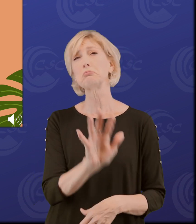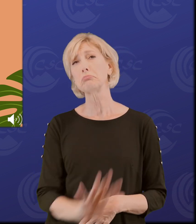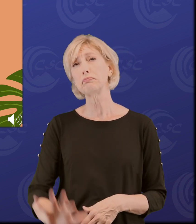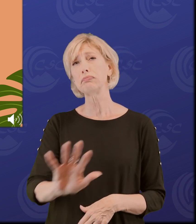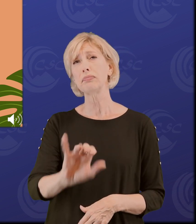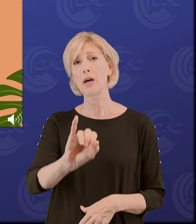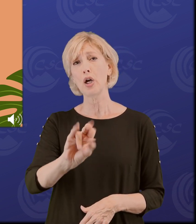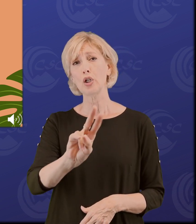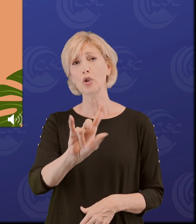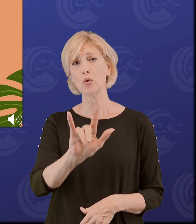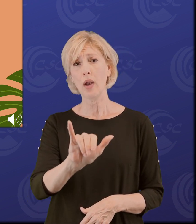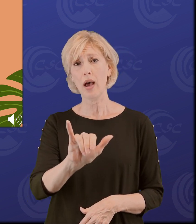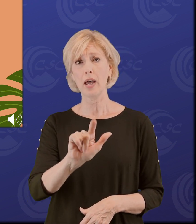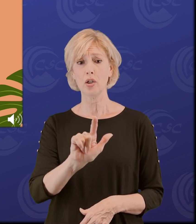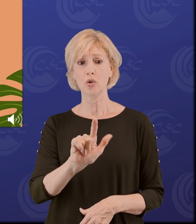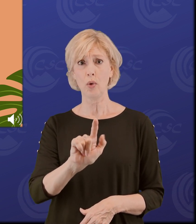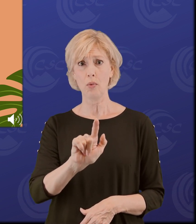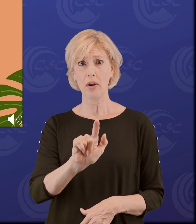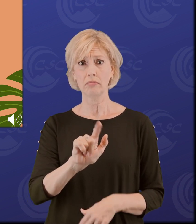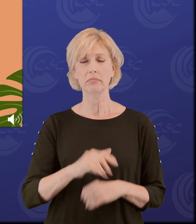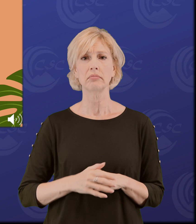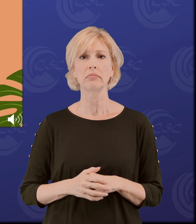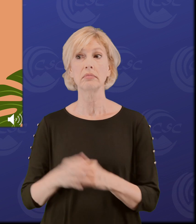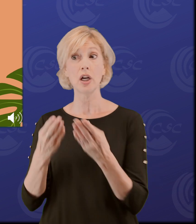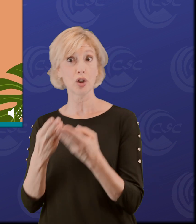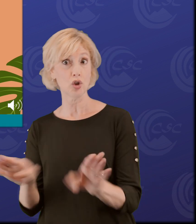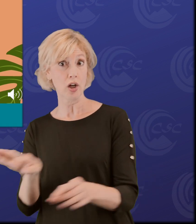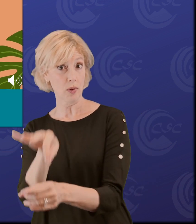can contact your clerk's office for the status of your ballot.